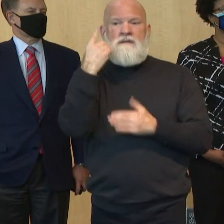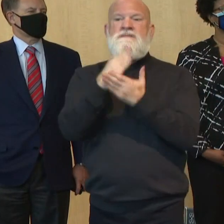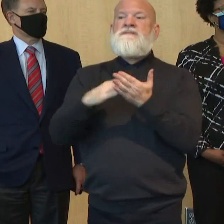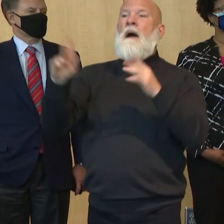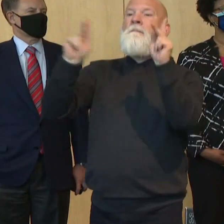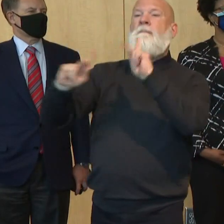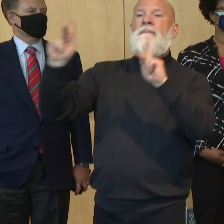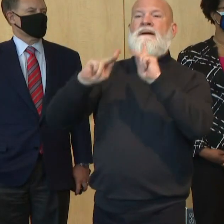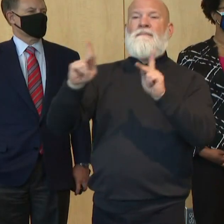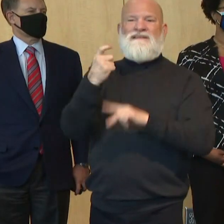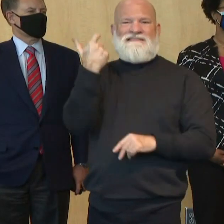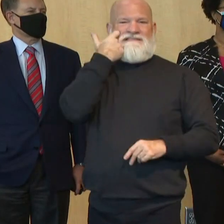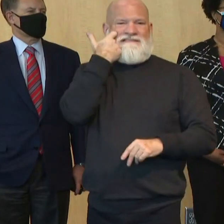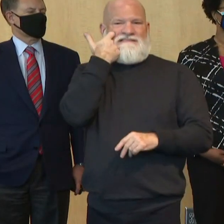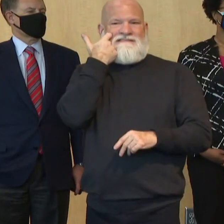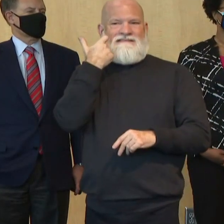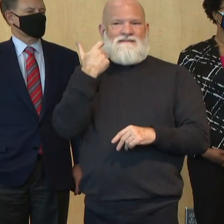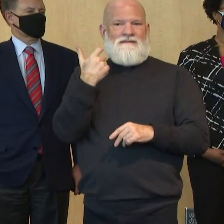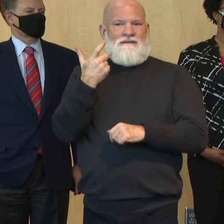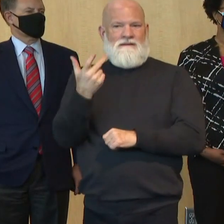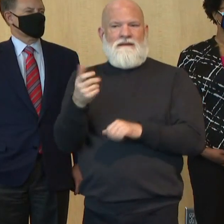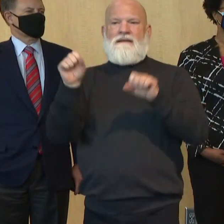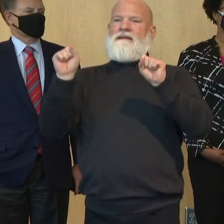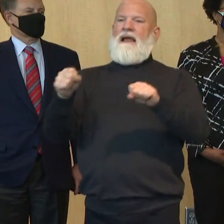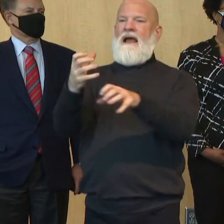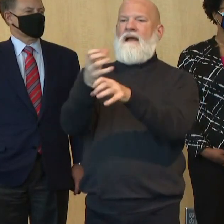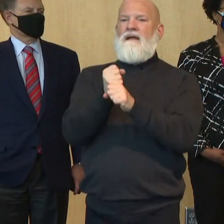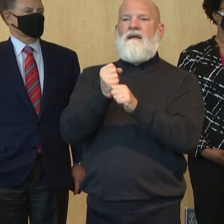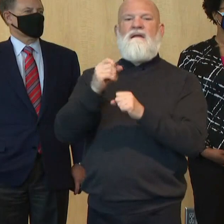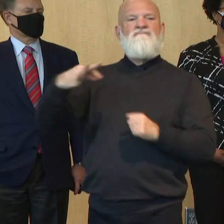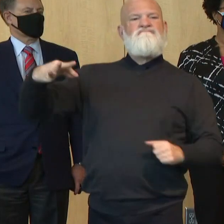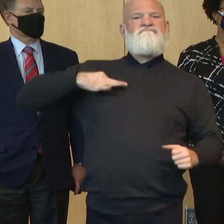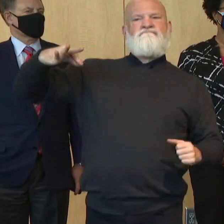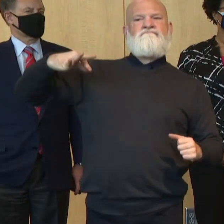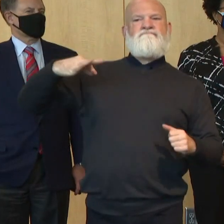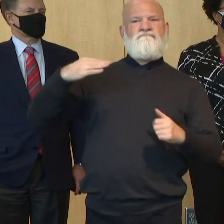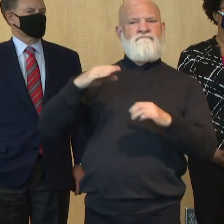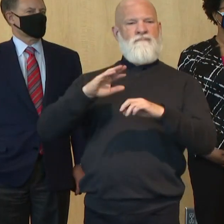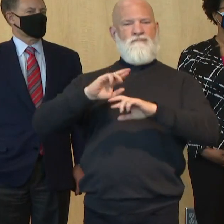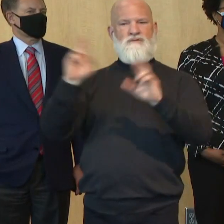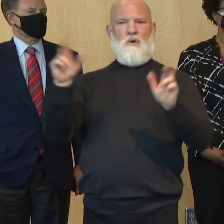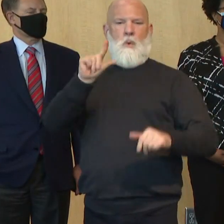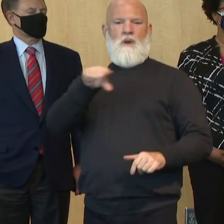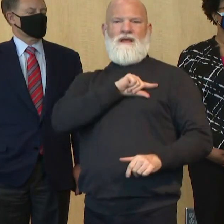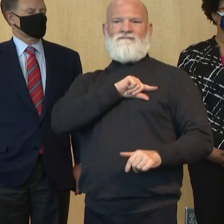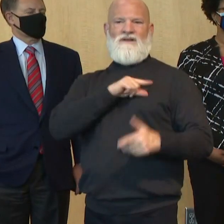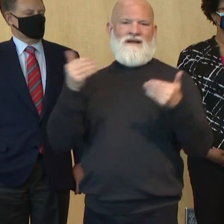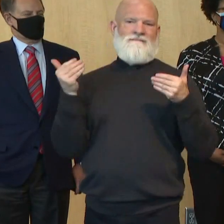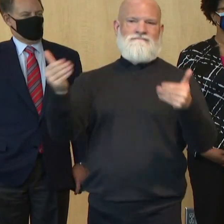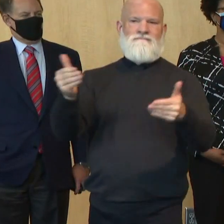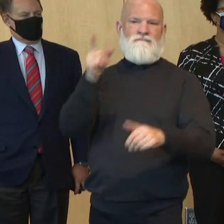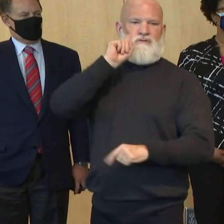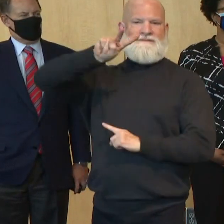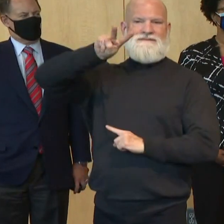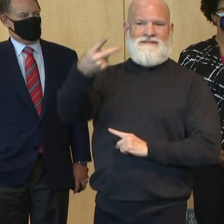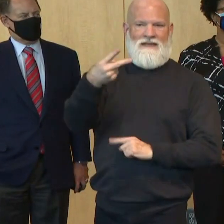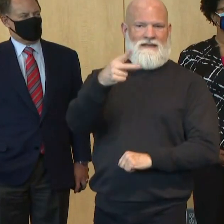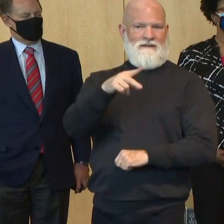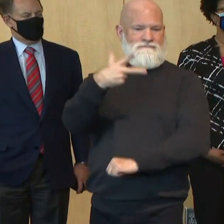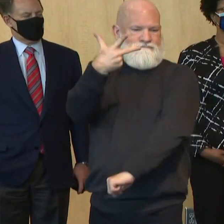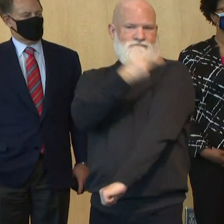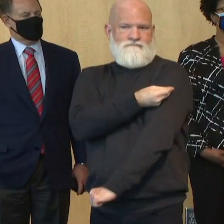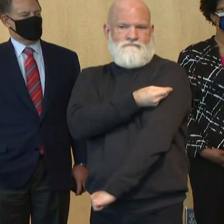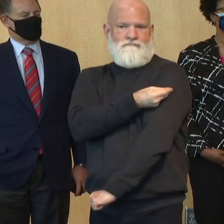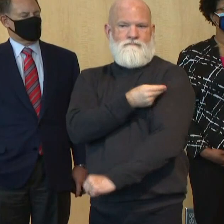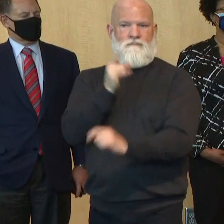know in Athens yesterday, the supply they're getting every week they're allocating parts of that supply for folks that they know